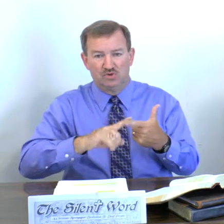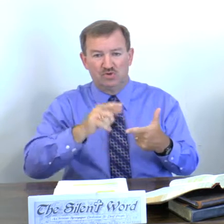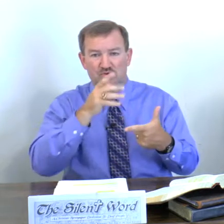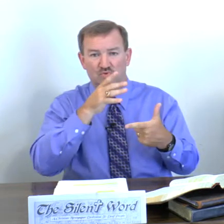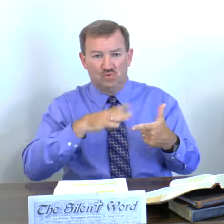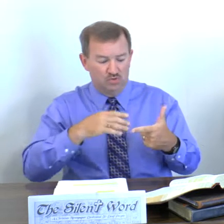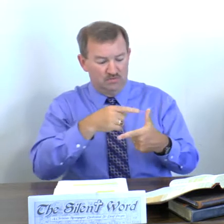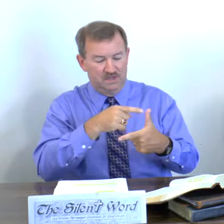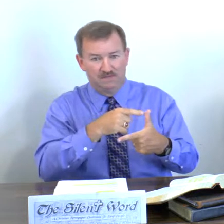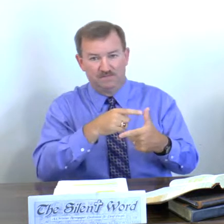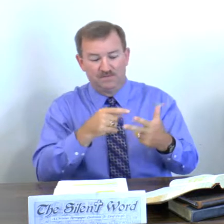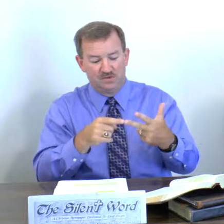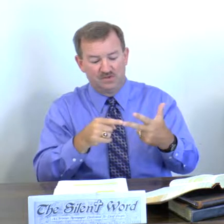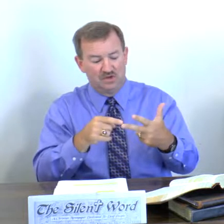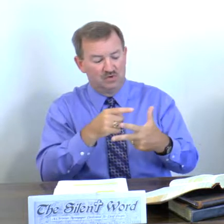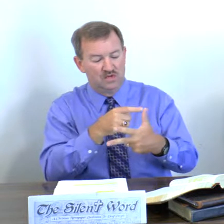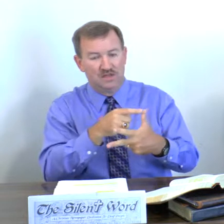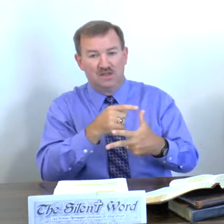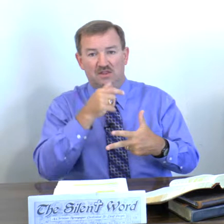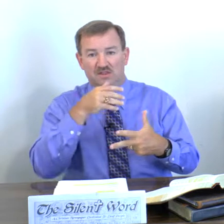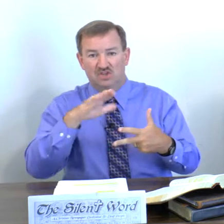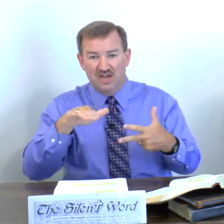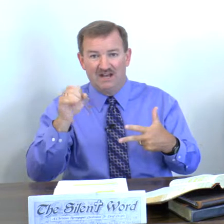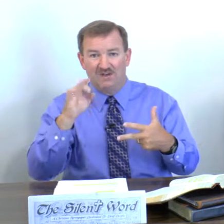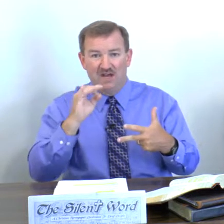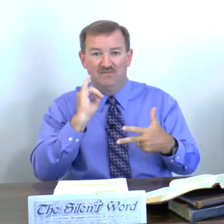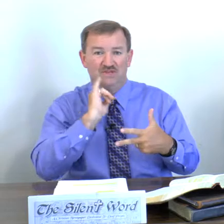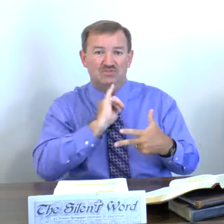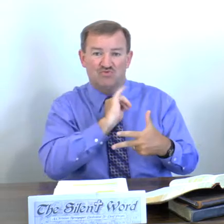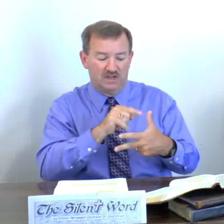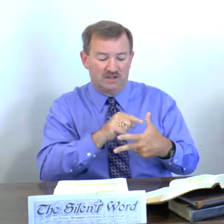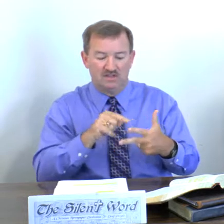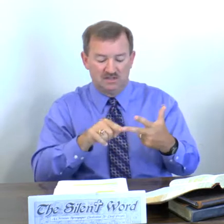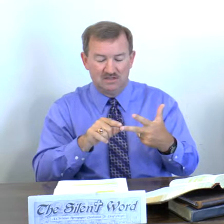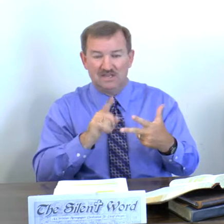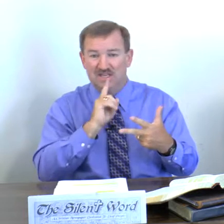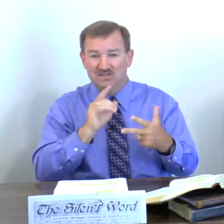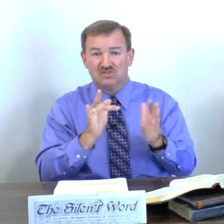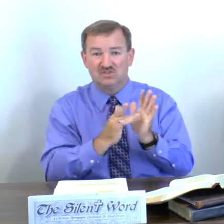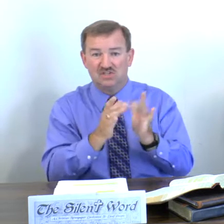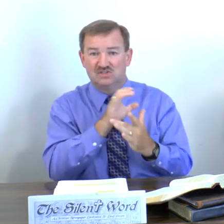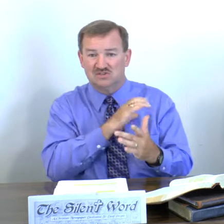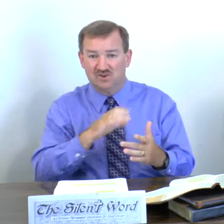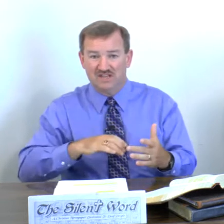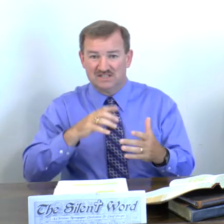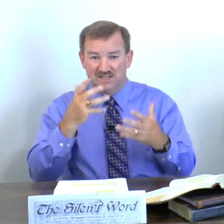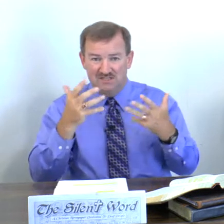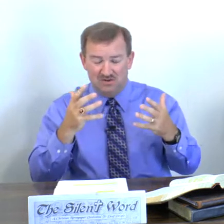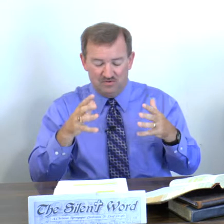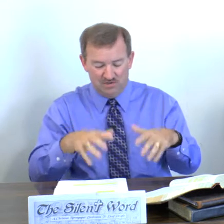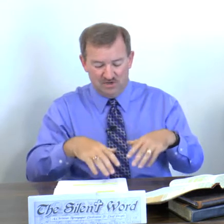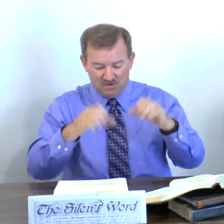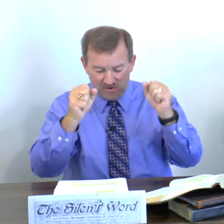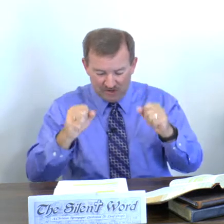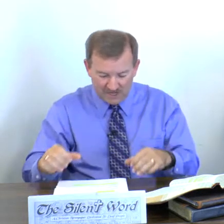to the woman. So the child of Israel is Jesus Christ, and he's already been caught